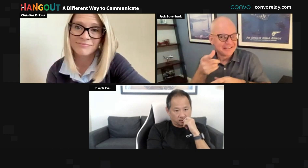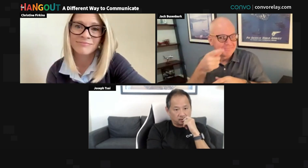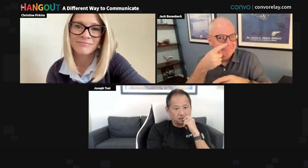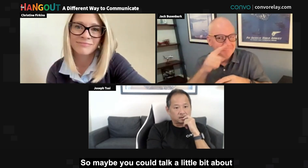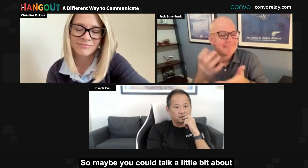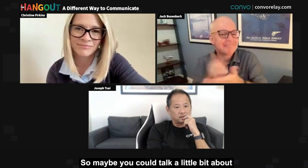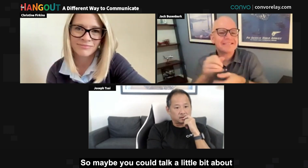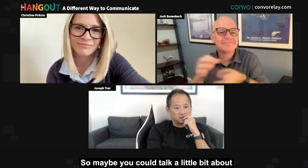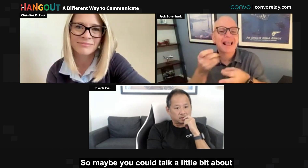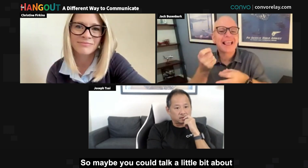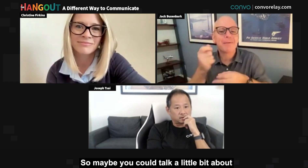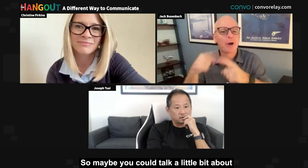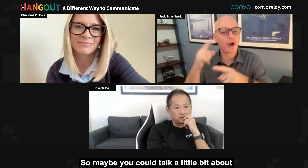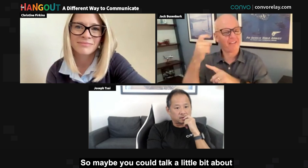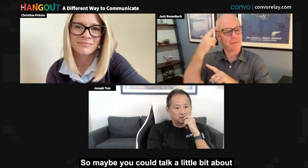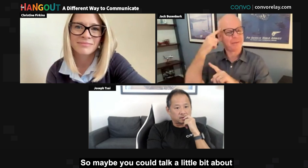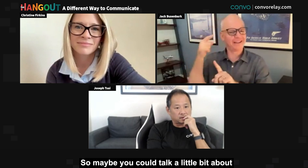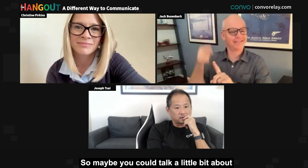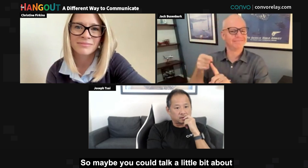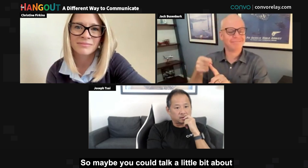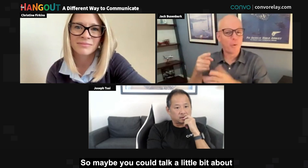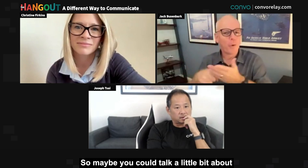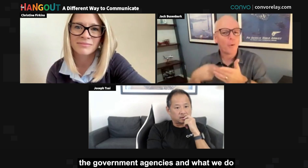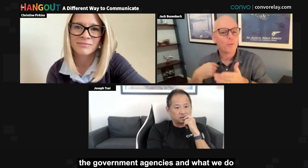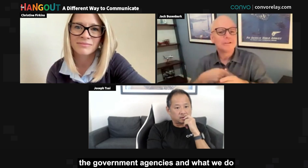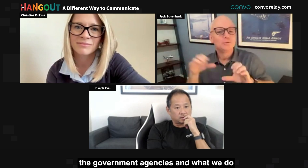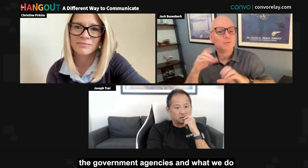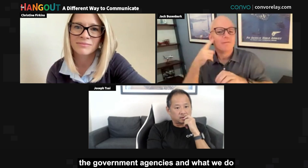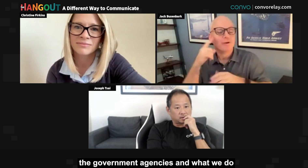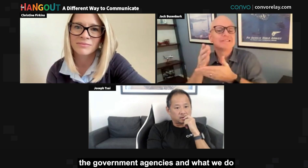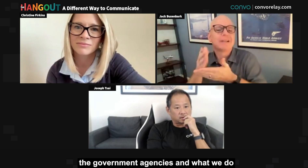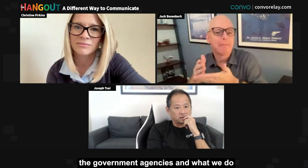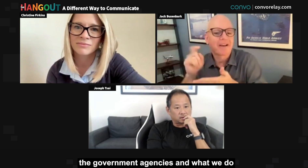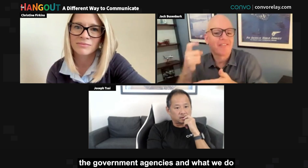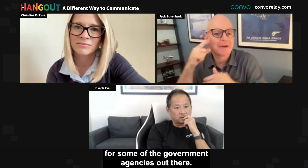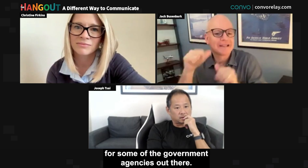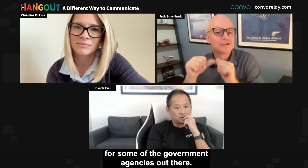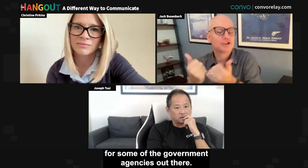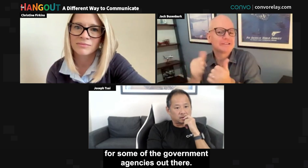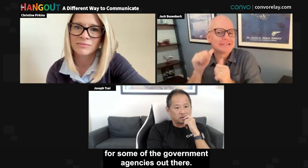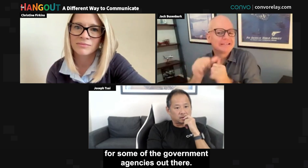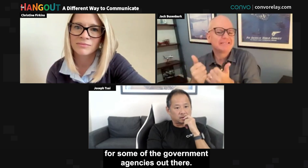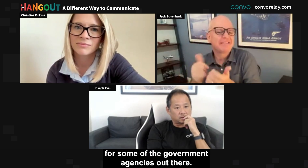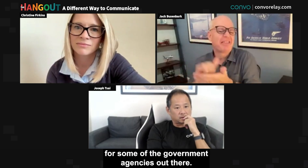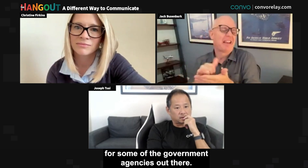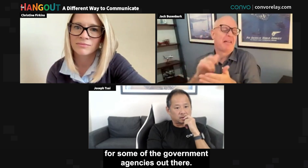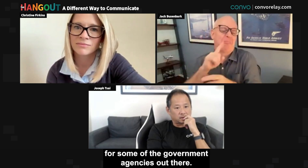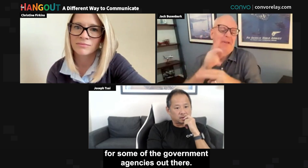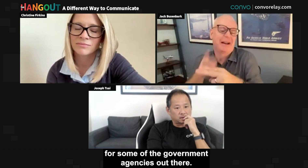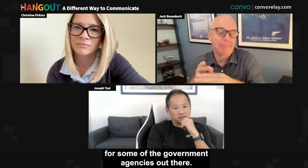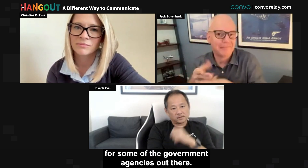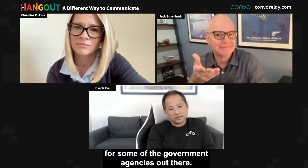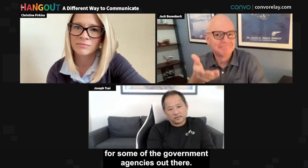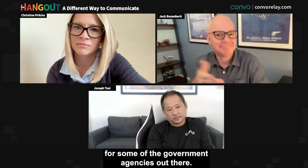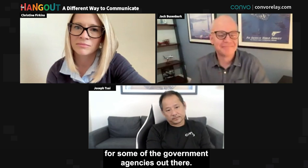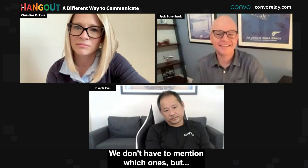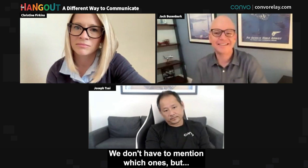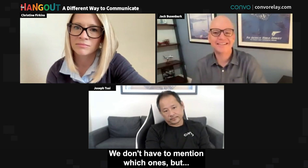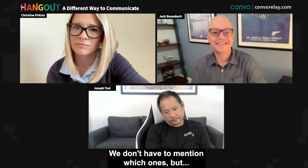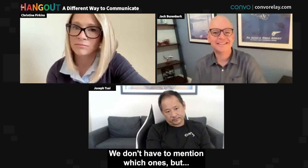right? So, so maybe you could talk a little bit about the government agencies and what we do for some of the government agencies out there. We don't have to mention